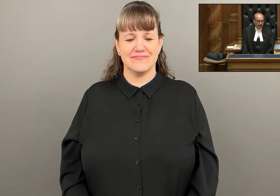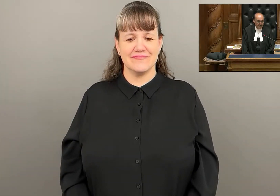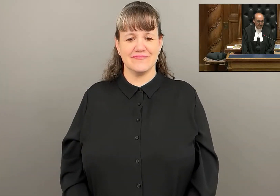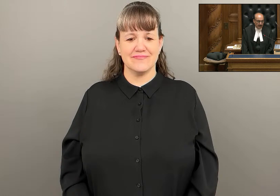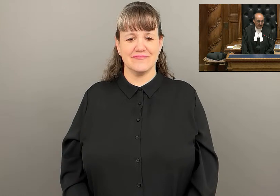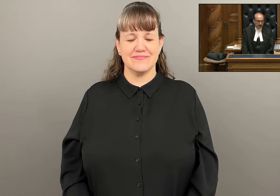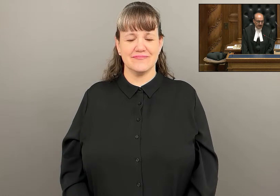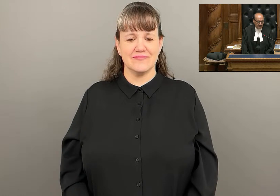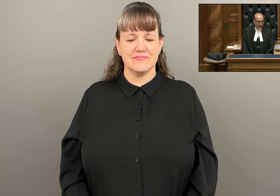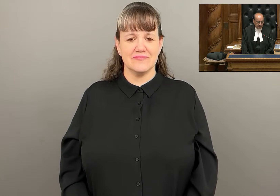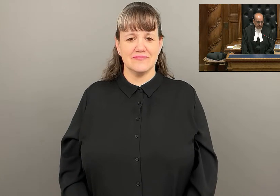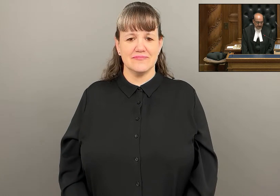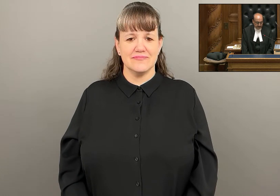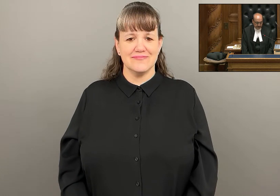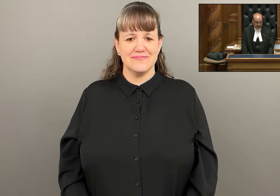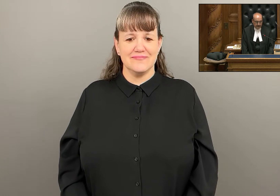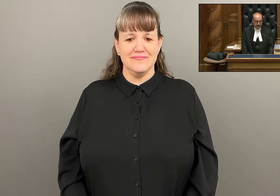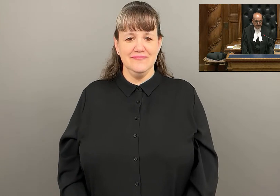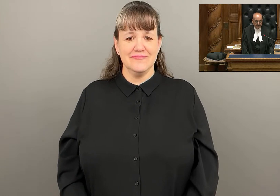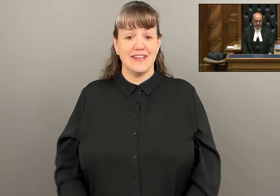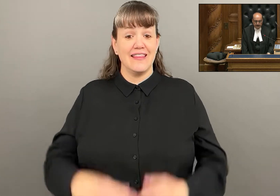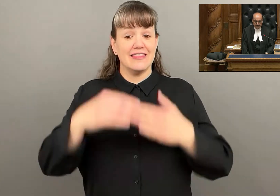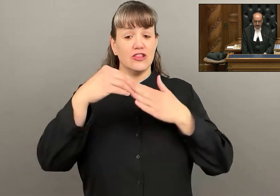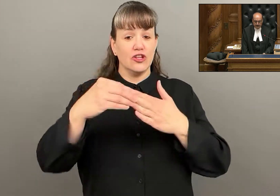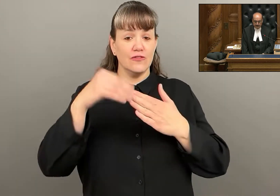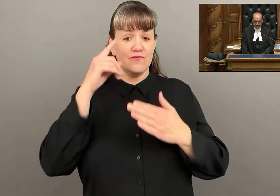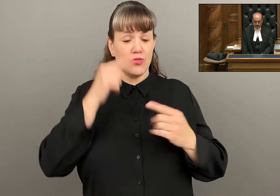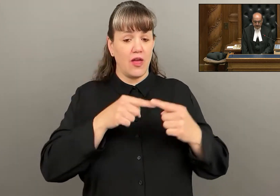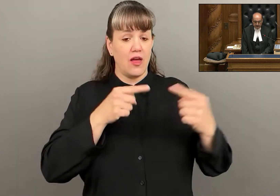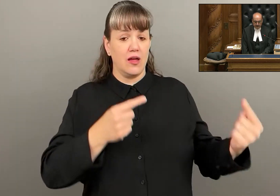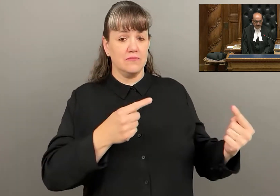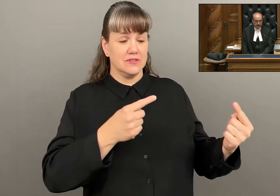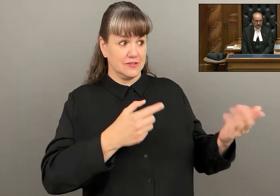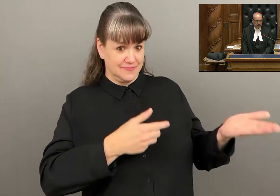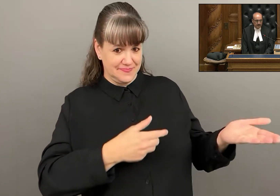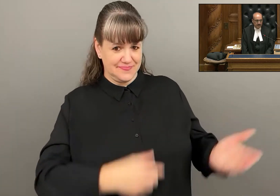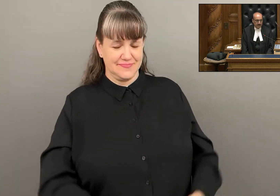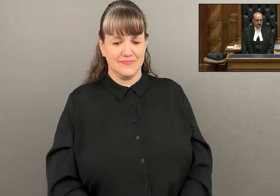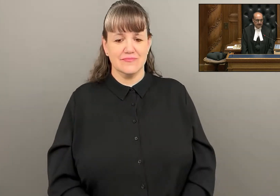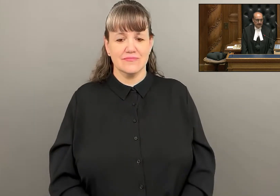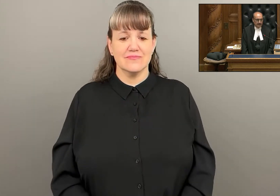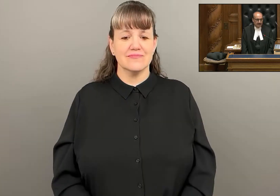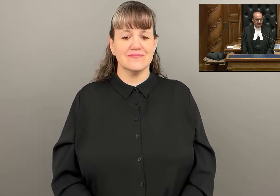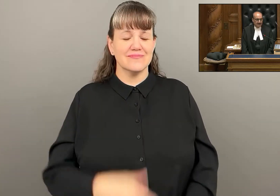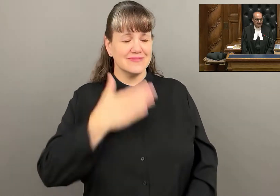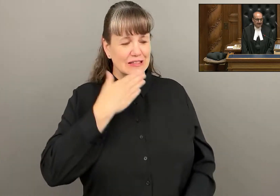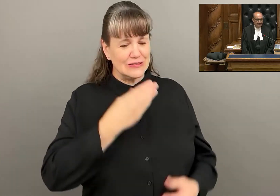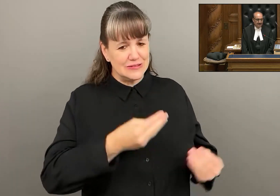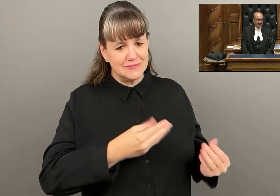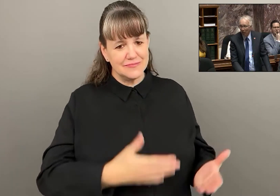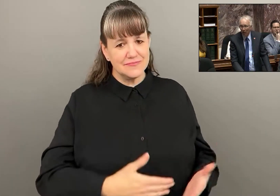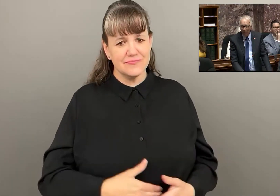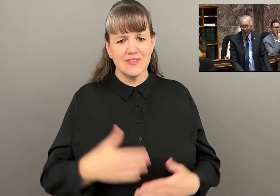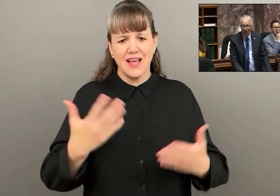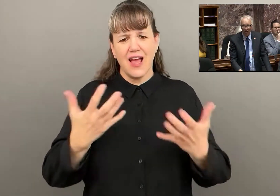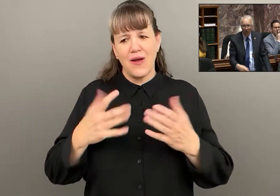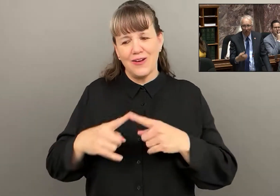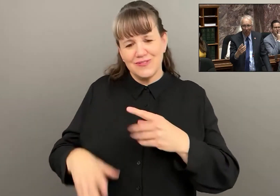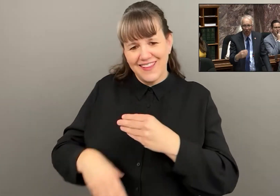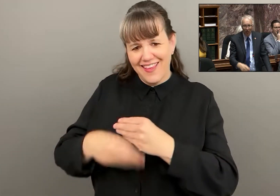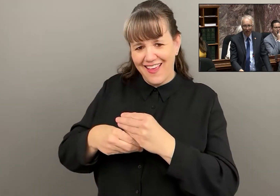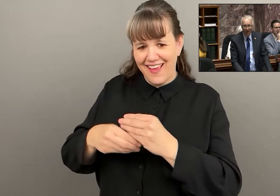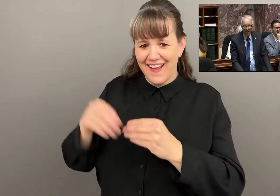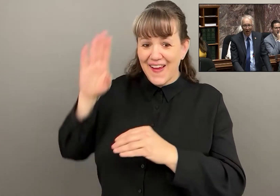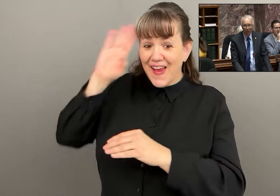Leader of the Official Opposition. Thank you, Mr. Speaker. And I also just want to say hi to Mr. Donaldson as well. Doug